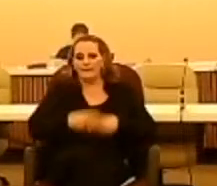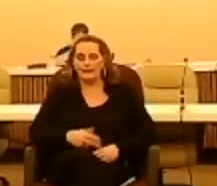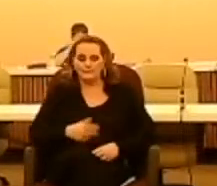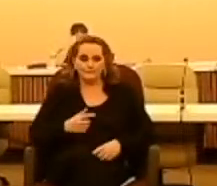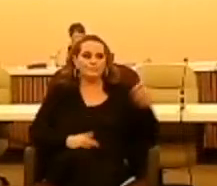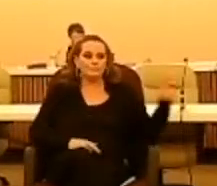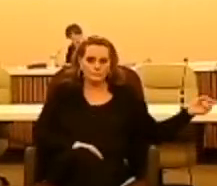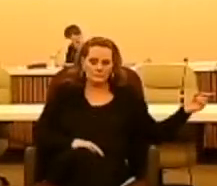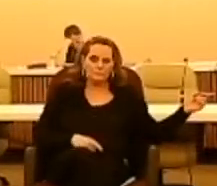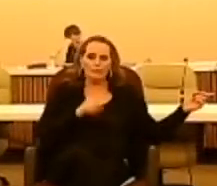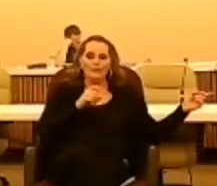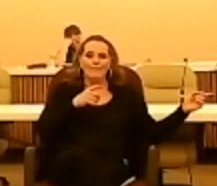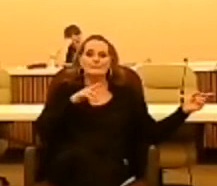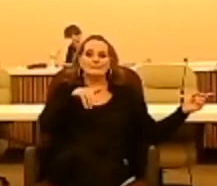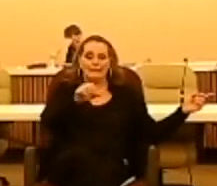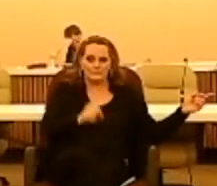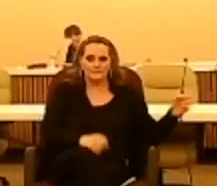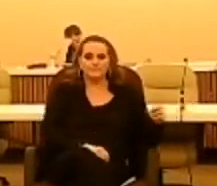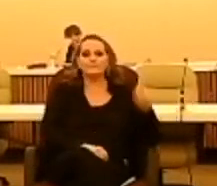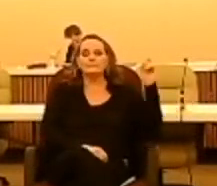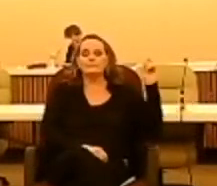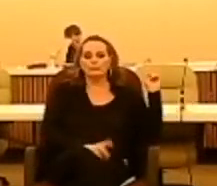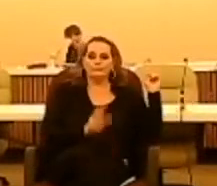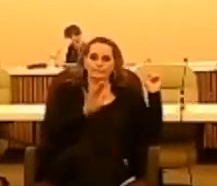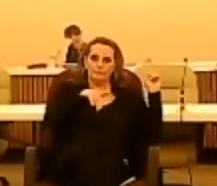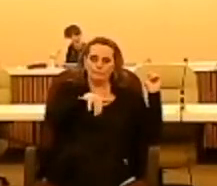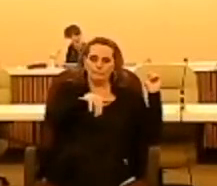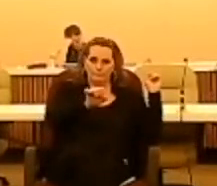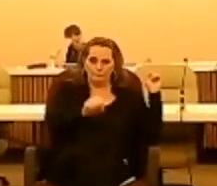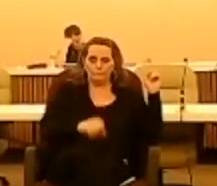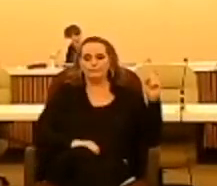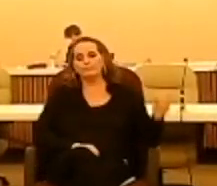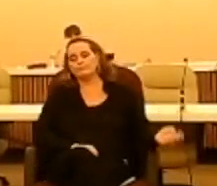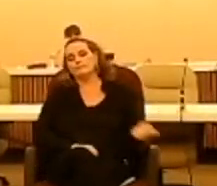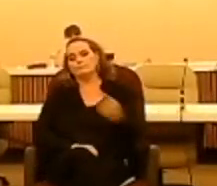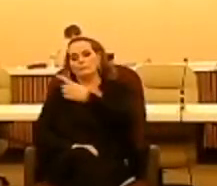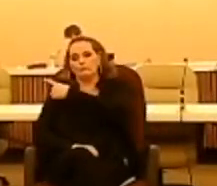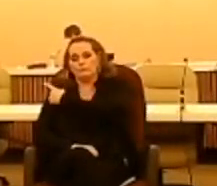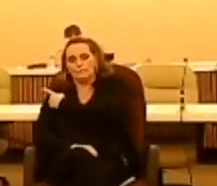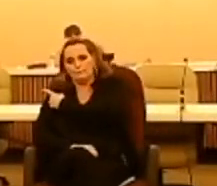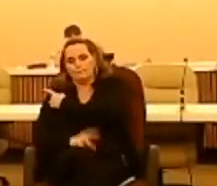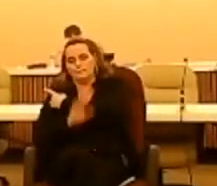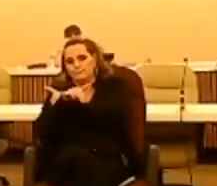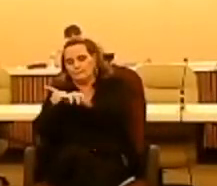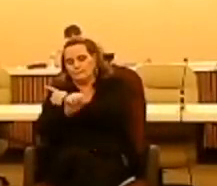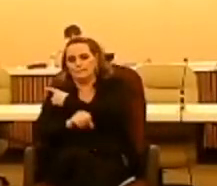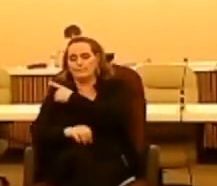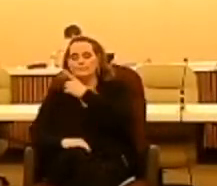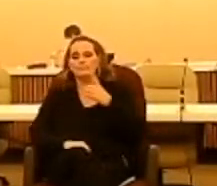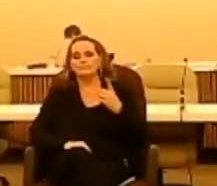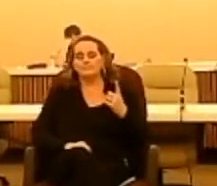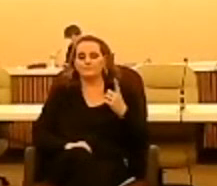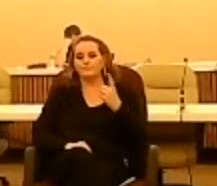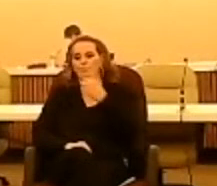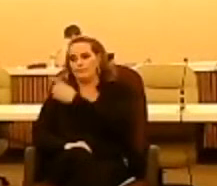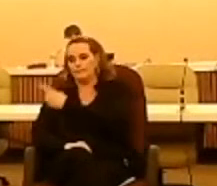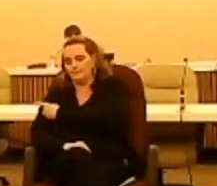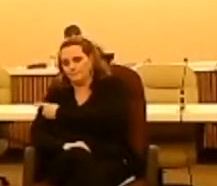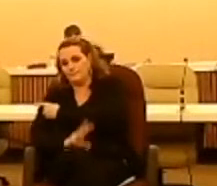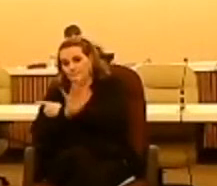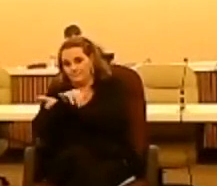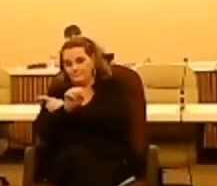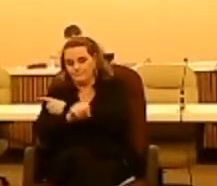Councilmember Barley, Aye. Councilmember Stafford, Aye. Councilmember Safranik, Aye. Councilmember